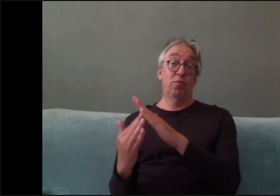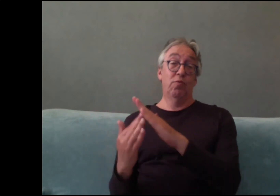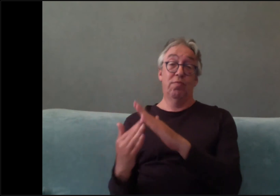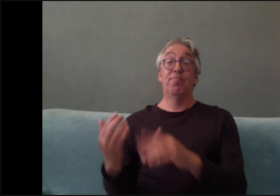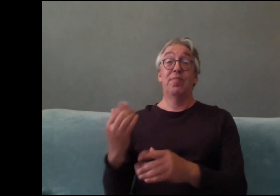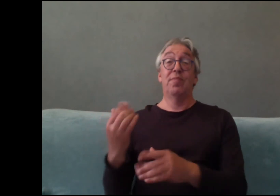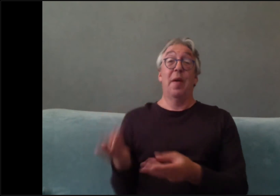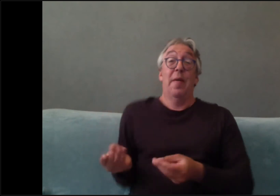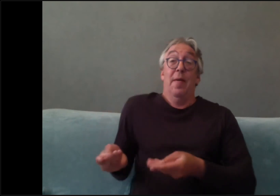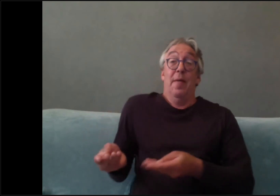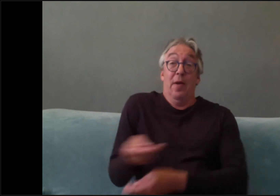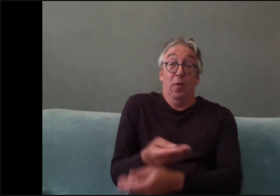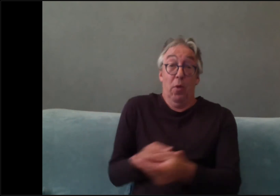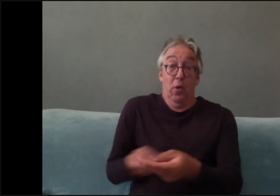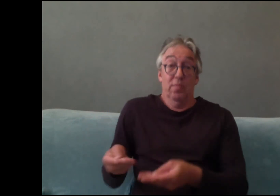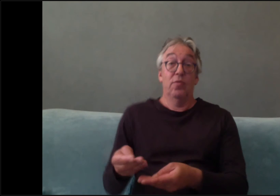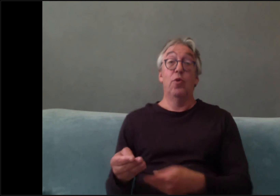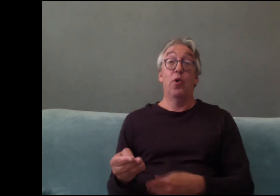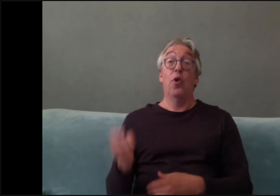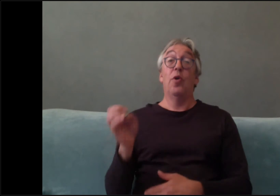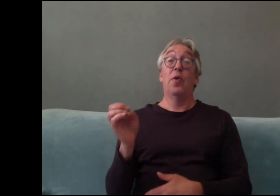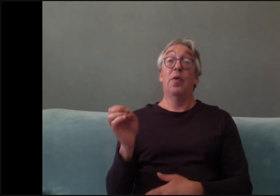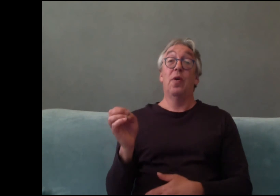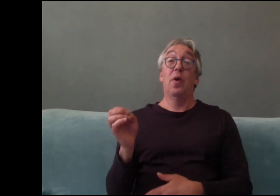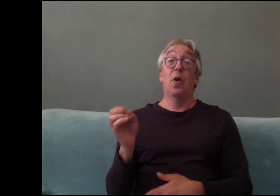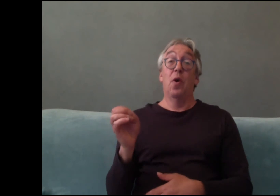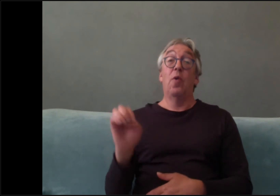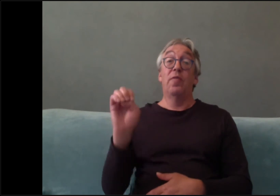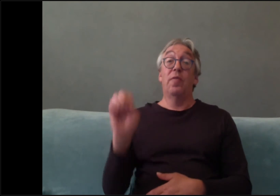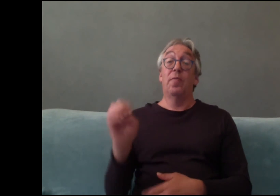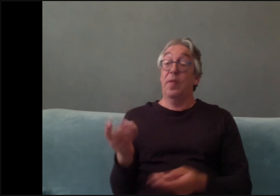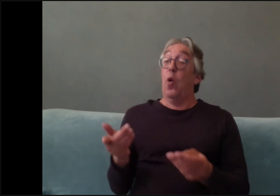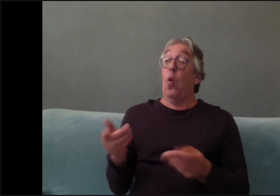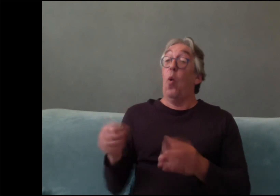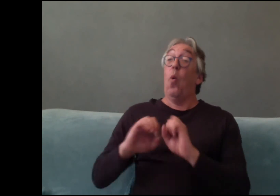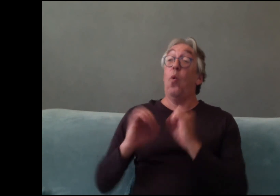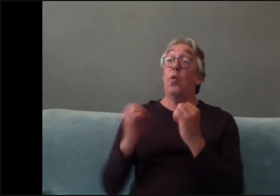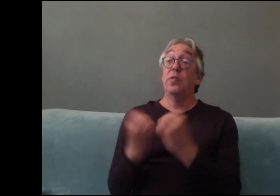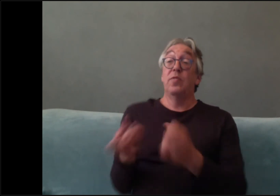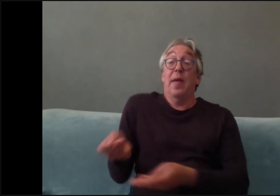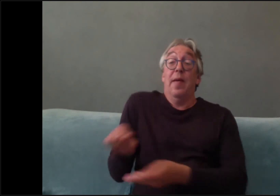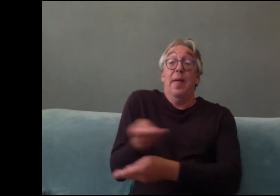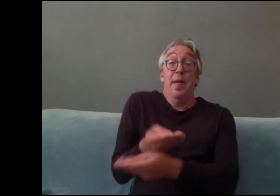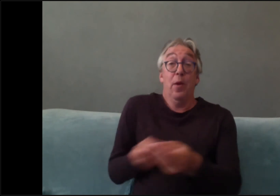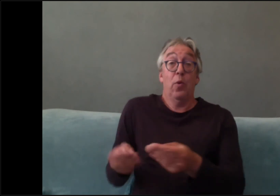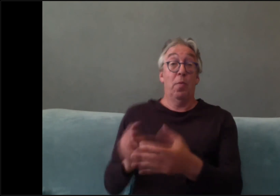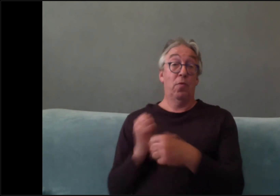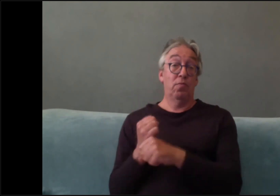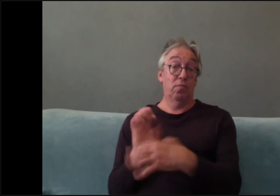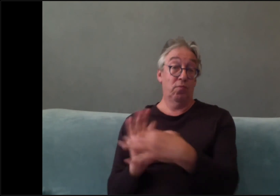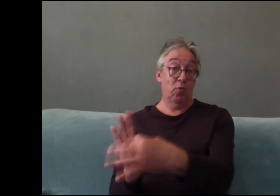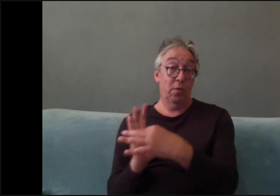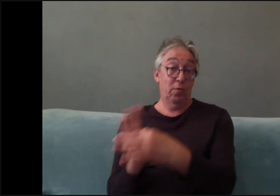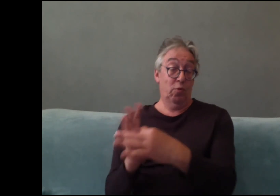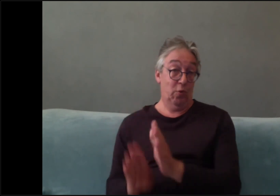Affairs Directorate of the Organisation for Economic Cooperation and Development. He's going to be talking to us